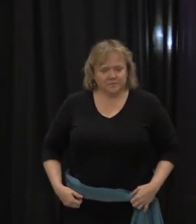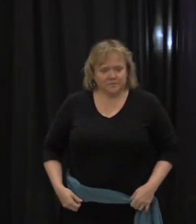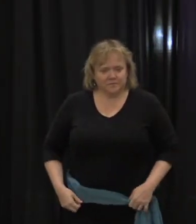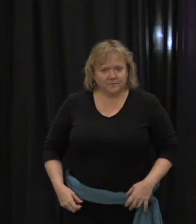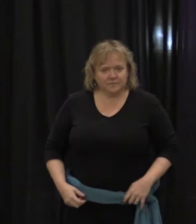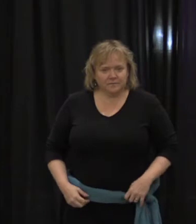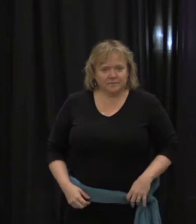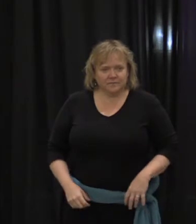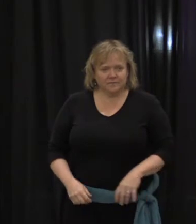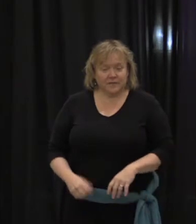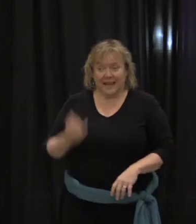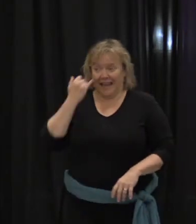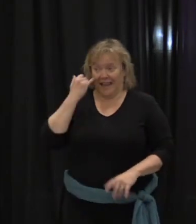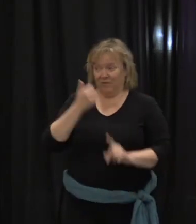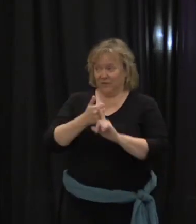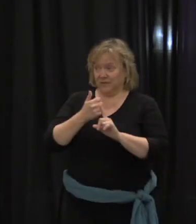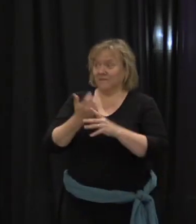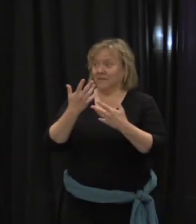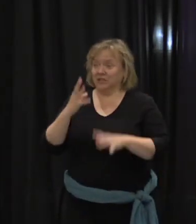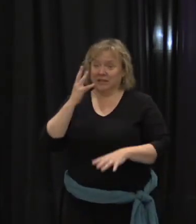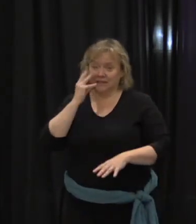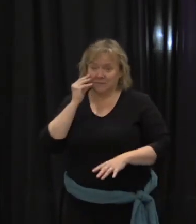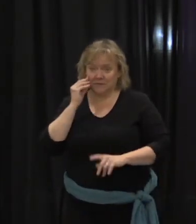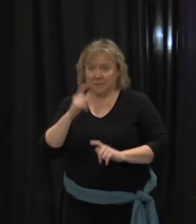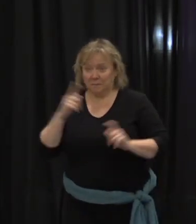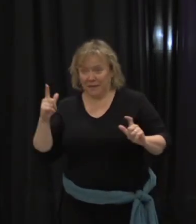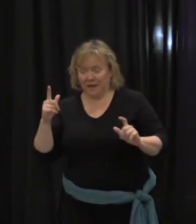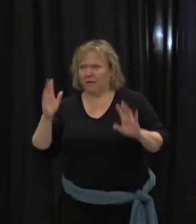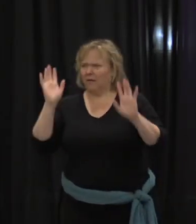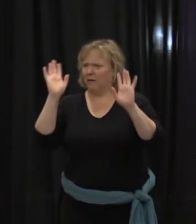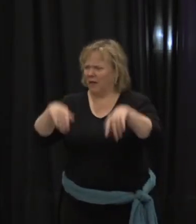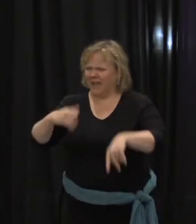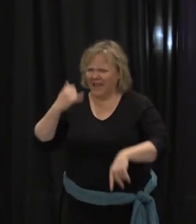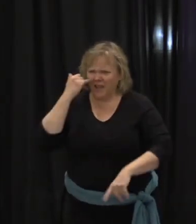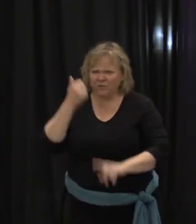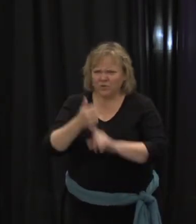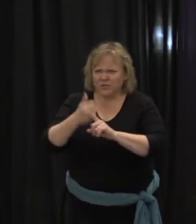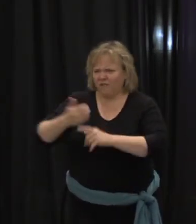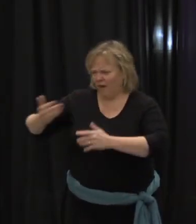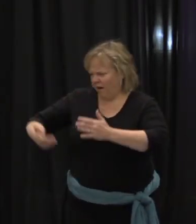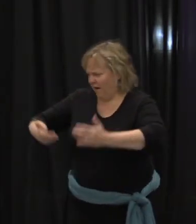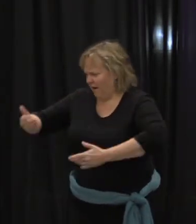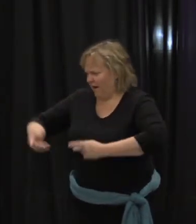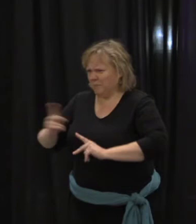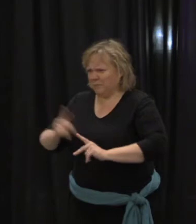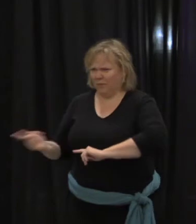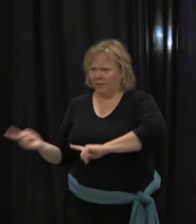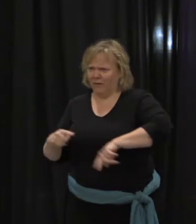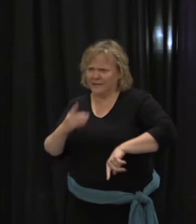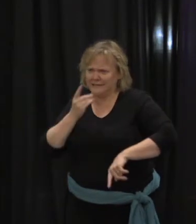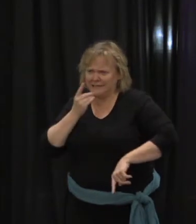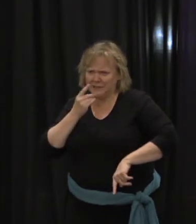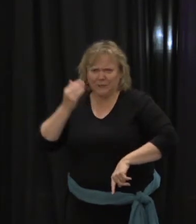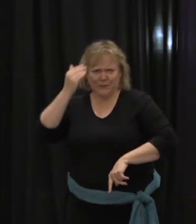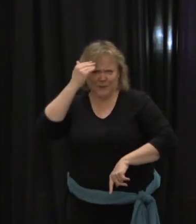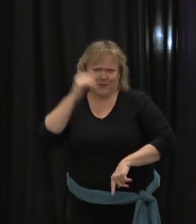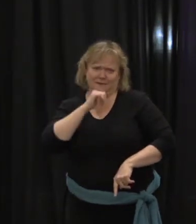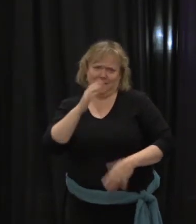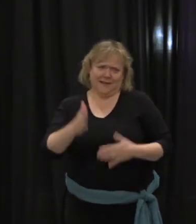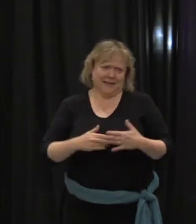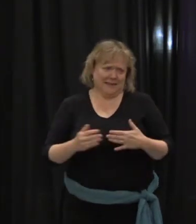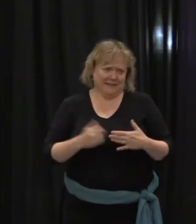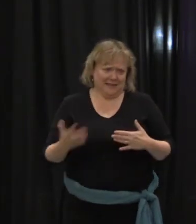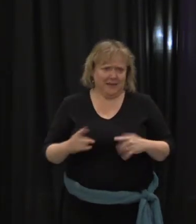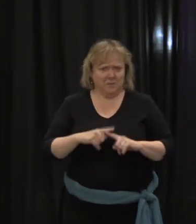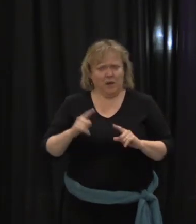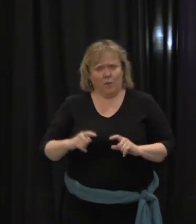Anybody who's ever put on a big event, hell, anybody who's ever put on a dinner party knows that it is not easy to plan, let alone an entire conference, so